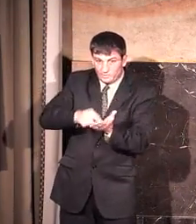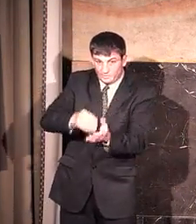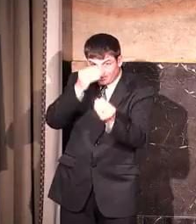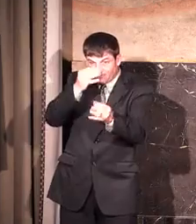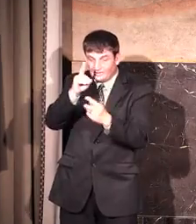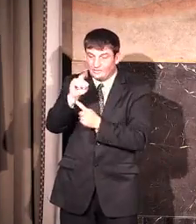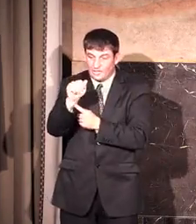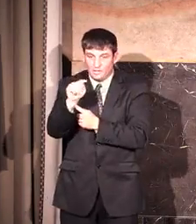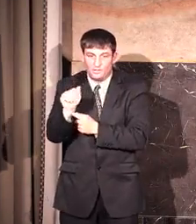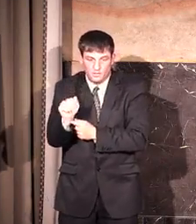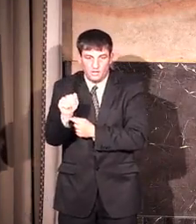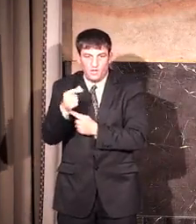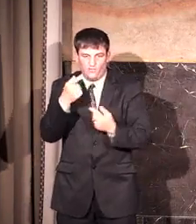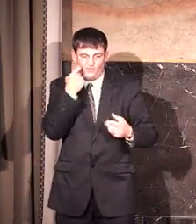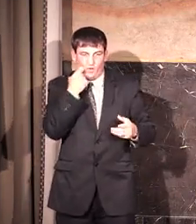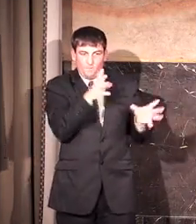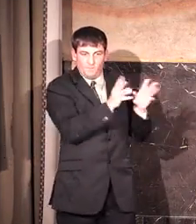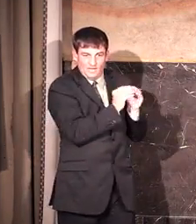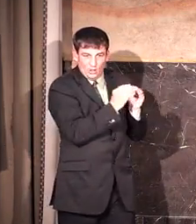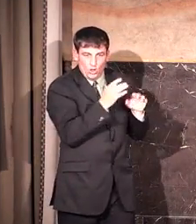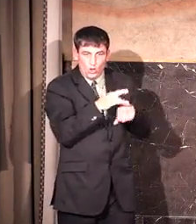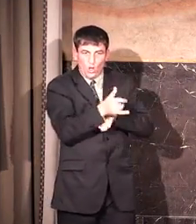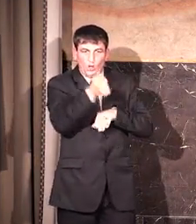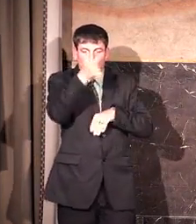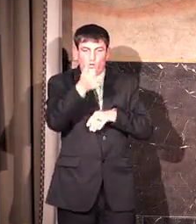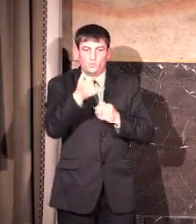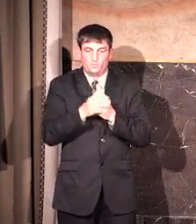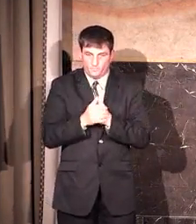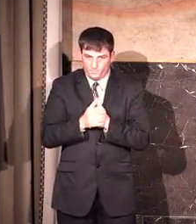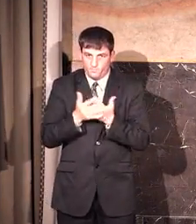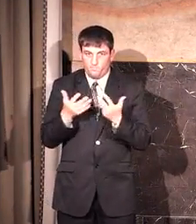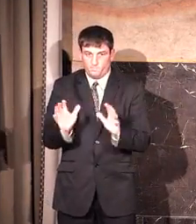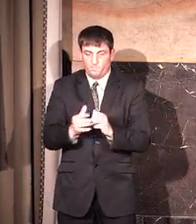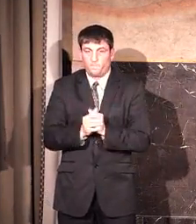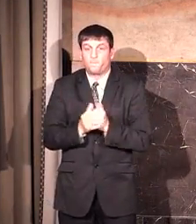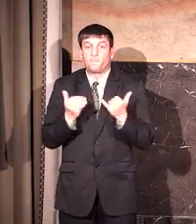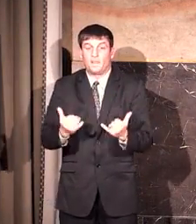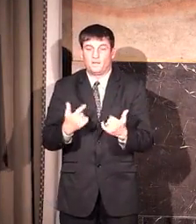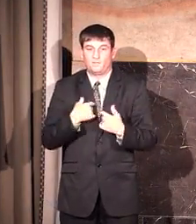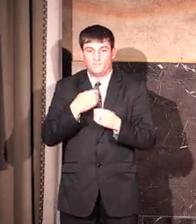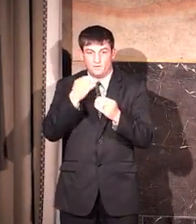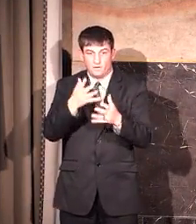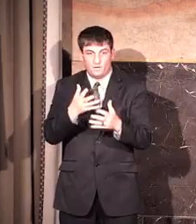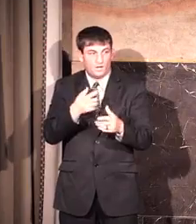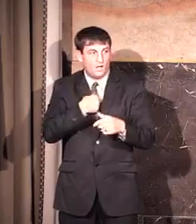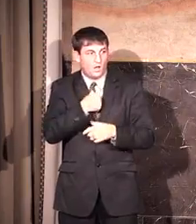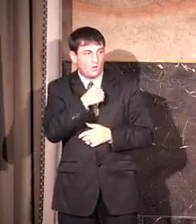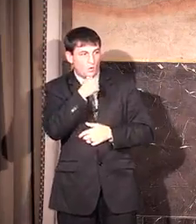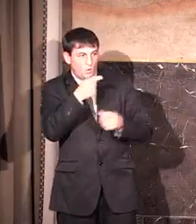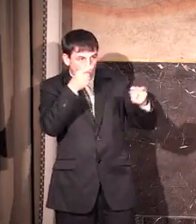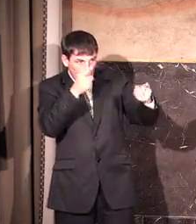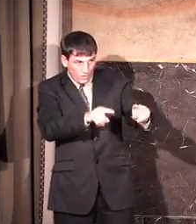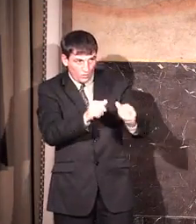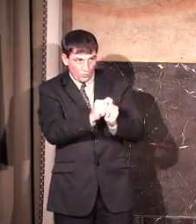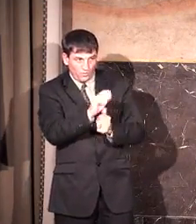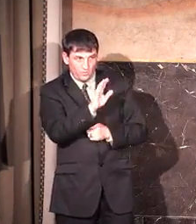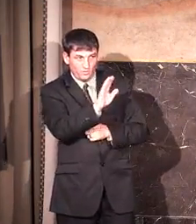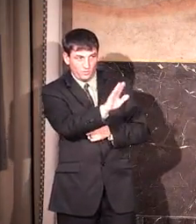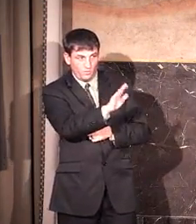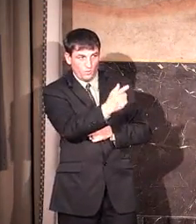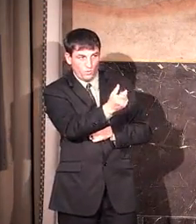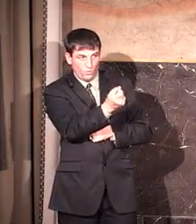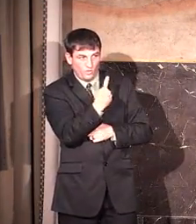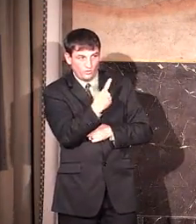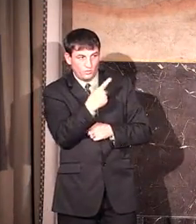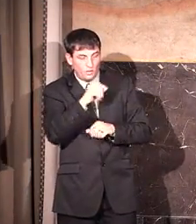had a meeting on that already today, and I will tell you that I don't agree with the premise of the question